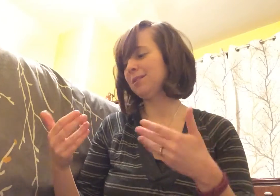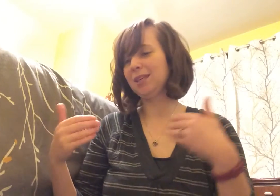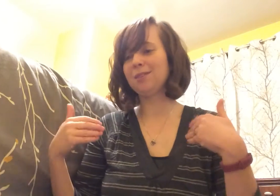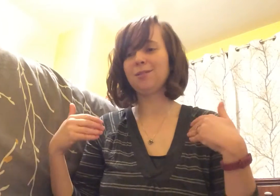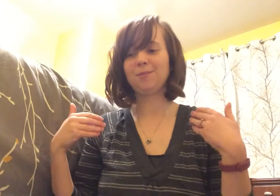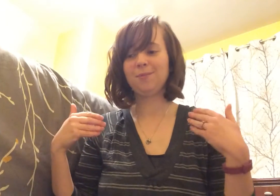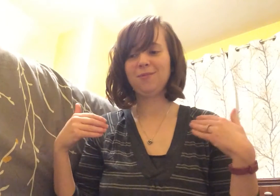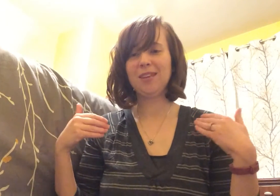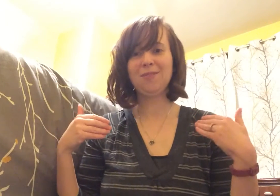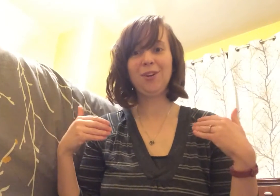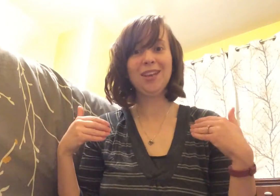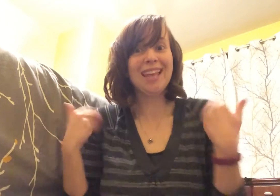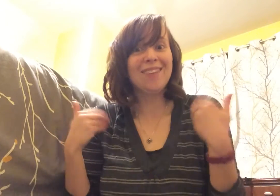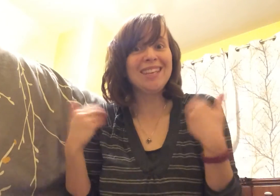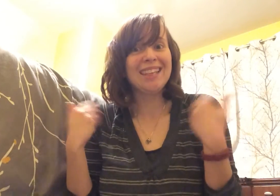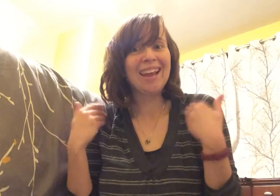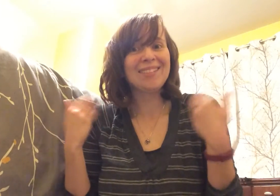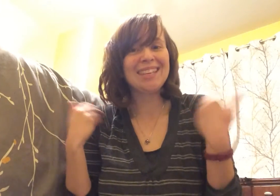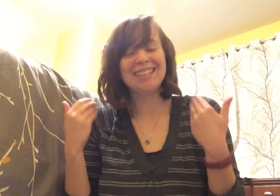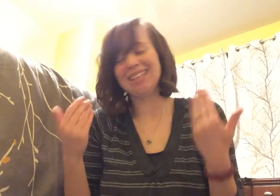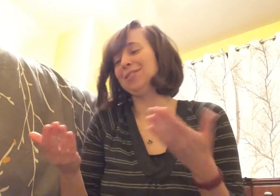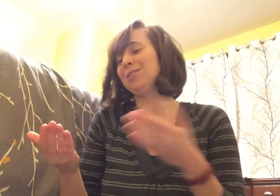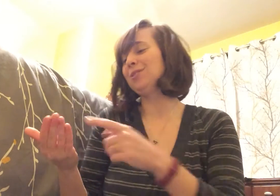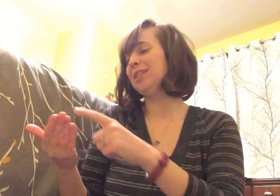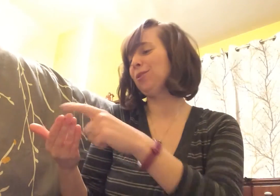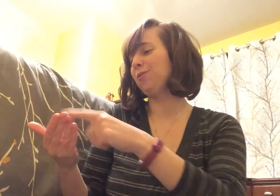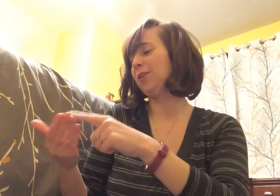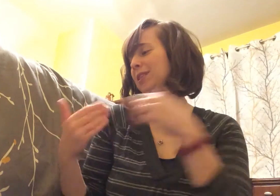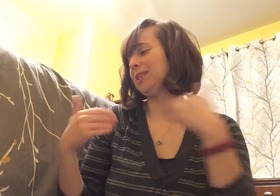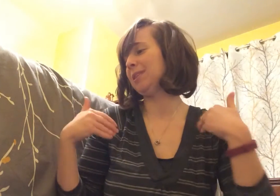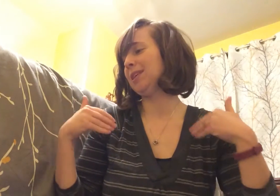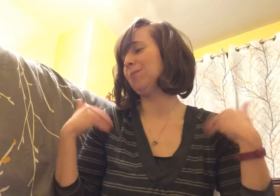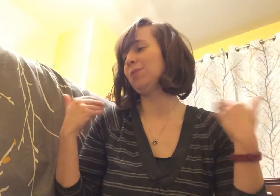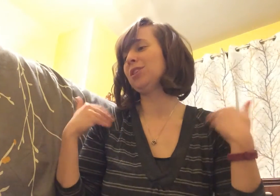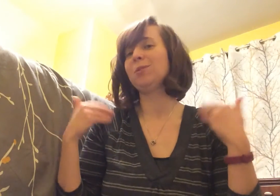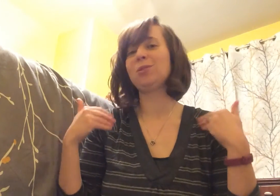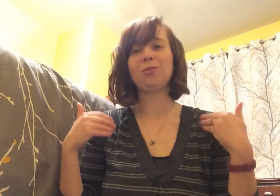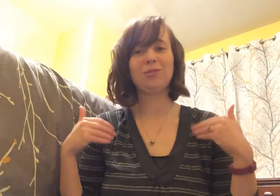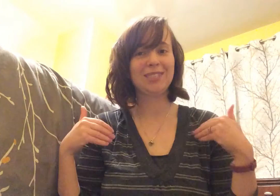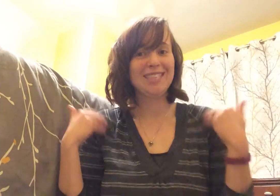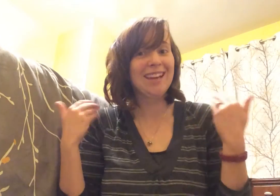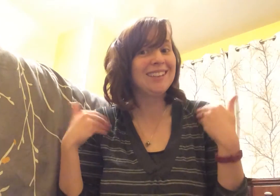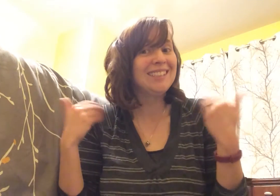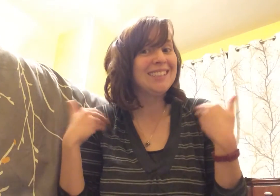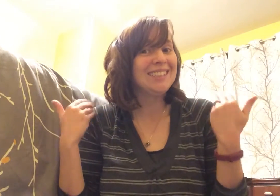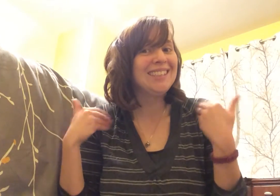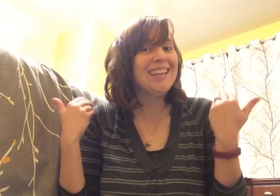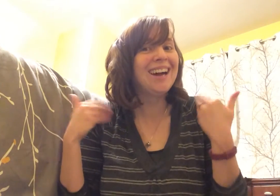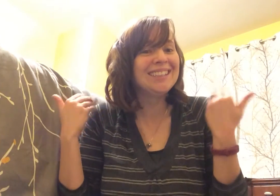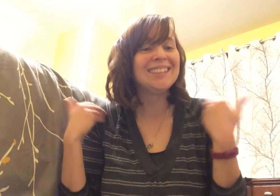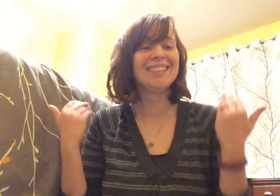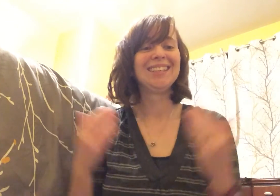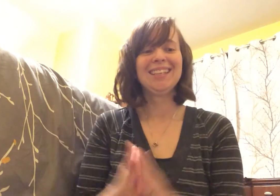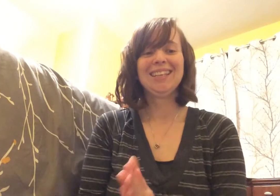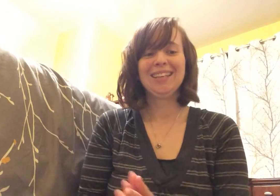like you're being very lively, like you're using your fingertips to kind of brush up your shoulders. Young, young. All